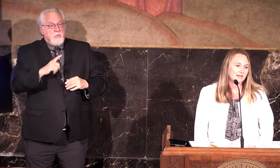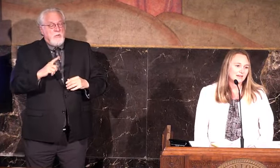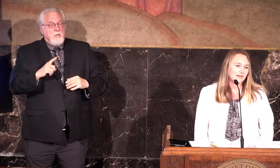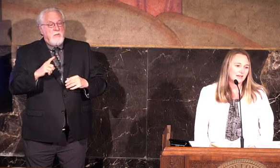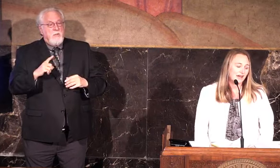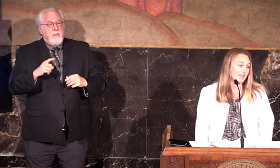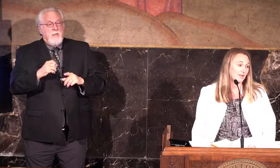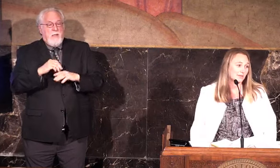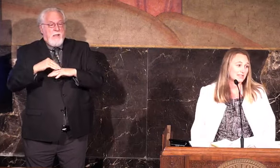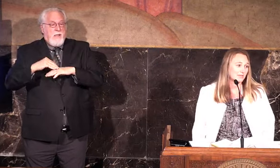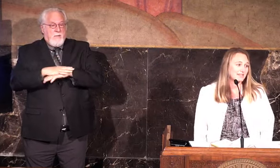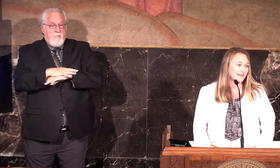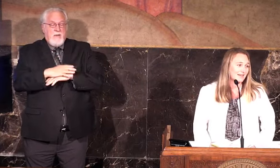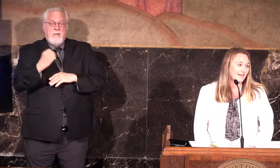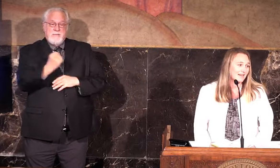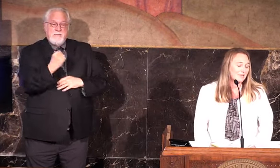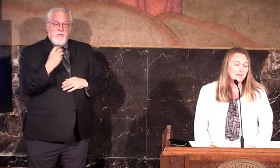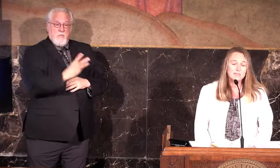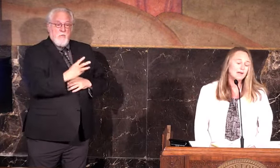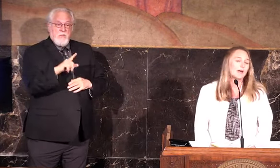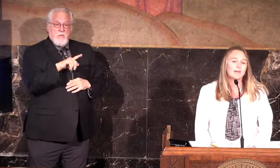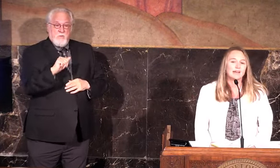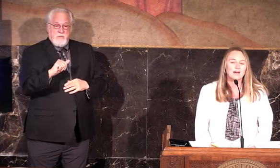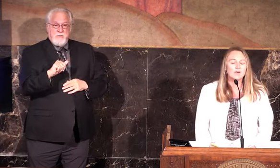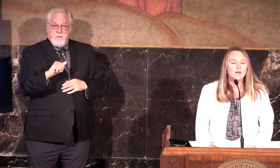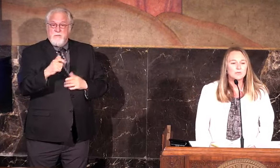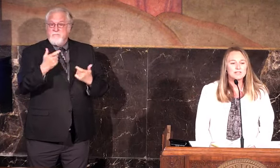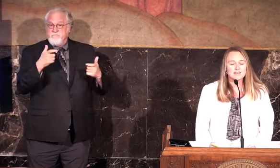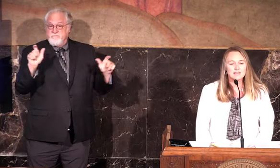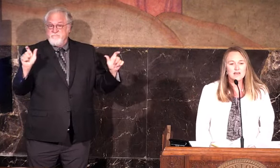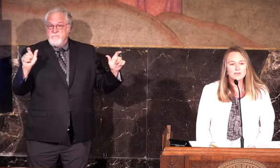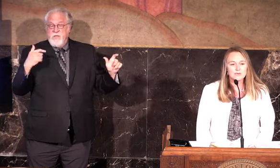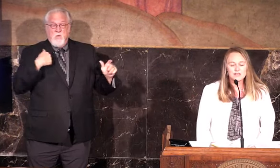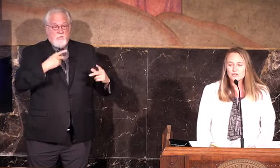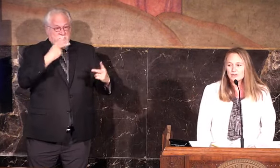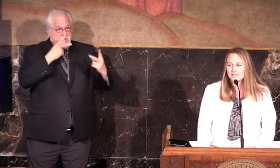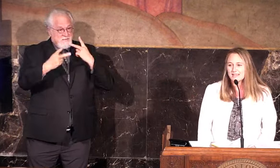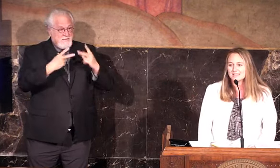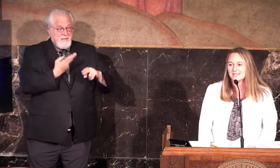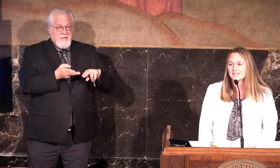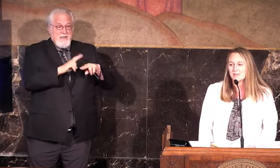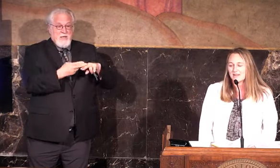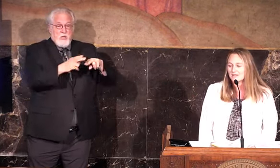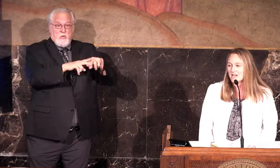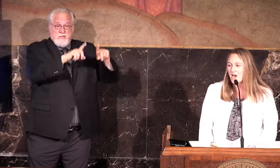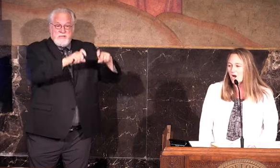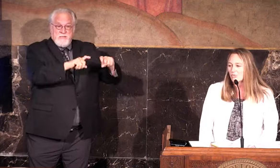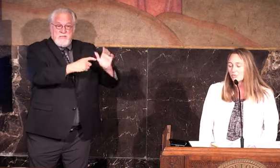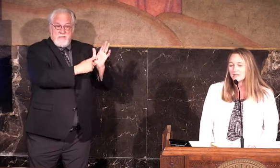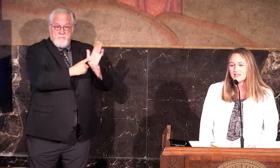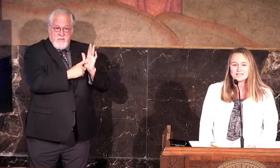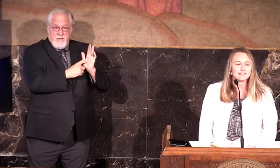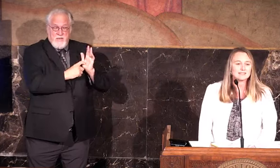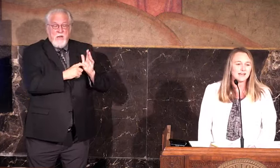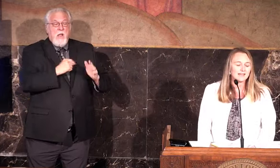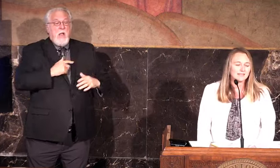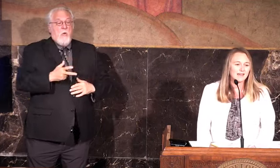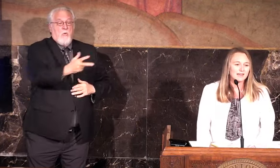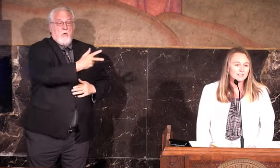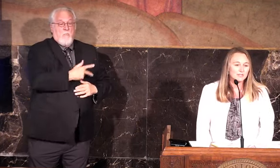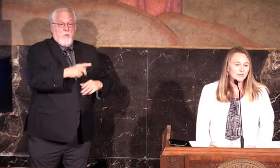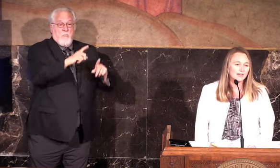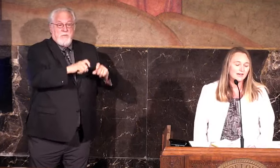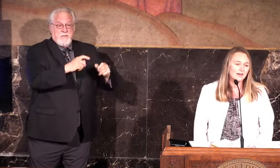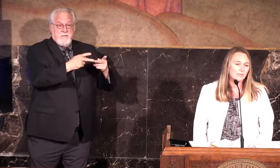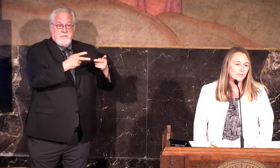impacting Southwest Louisiana in a big way right now. We see that through increased testing demand. Our mobile testing site